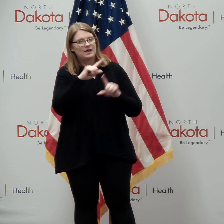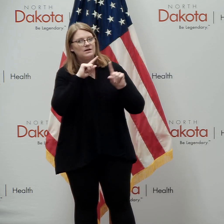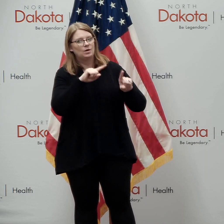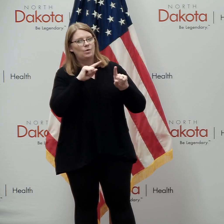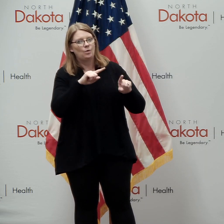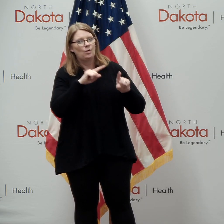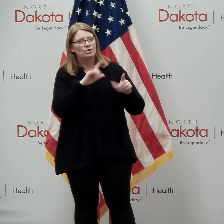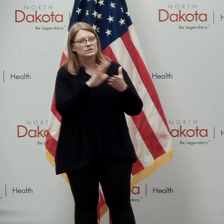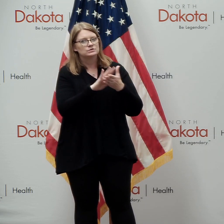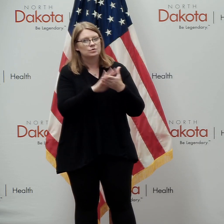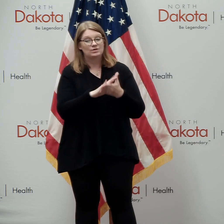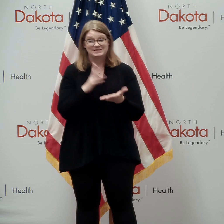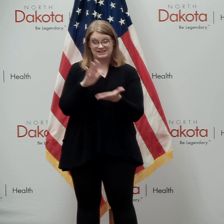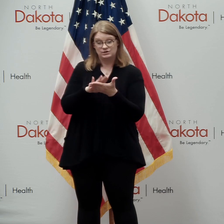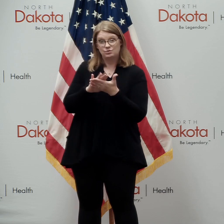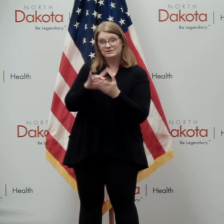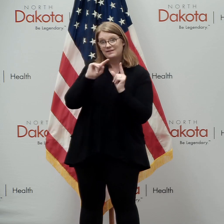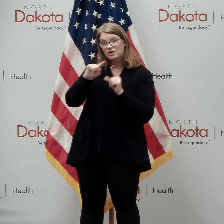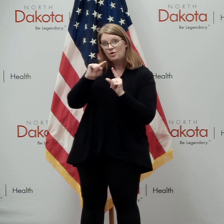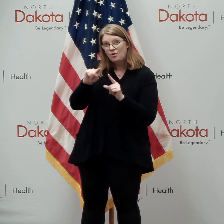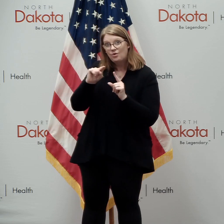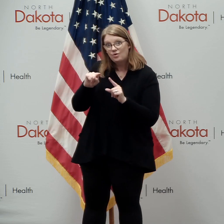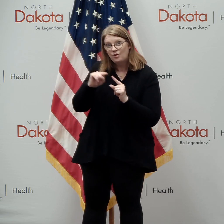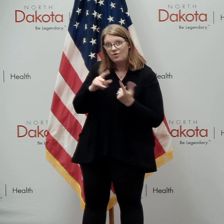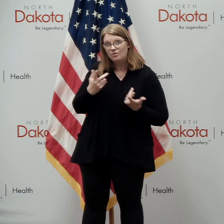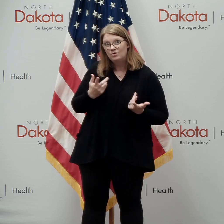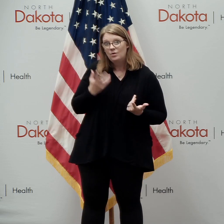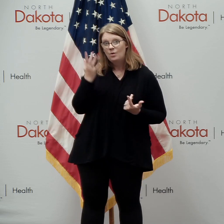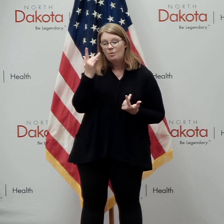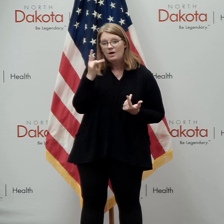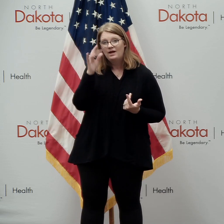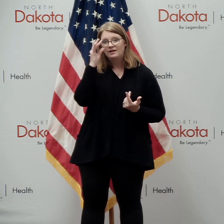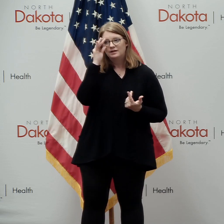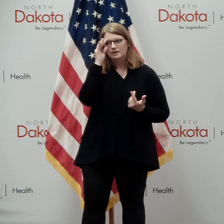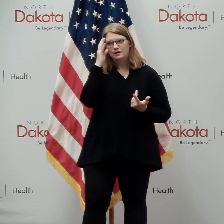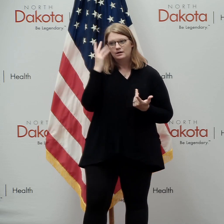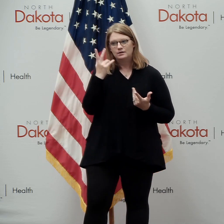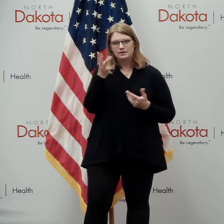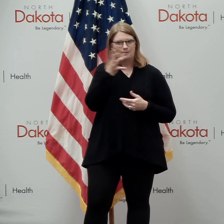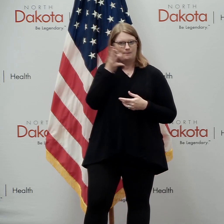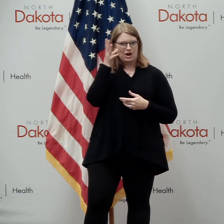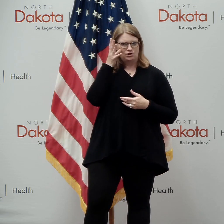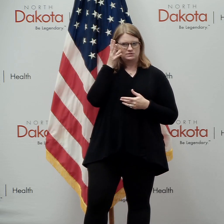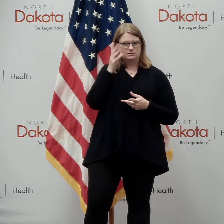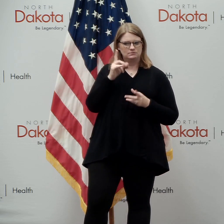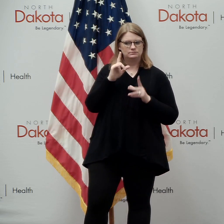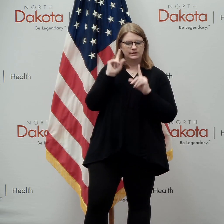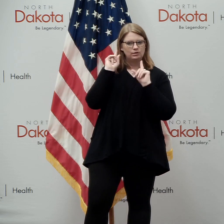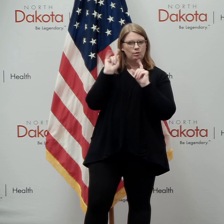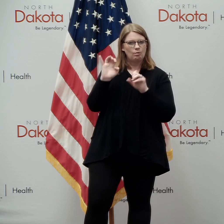to keep the schools going so that parents can resume their lives, which we have